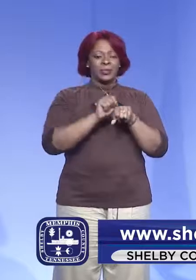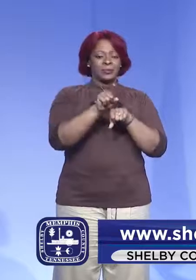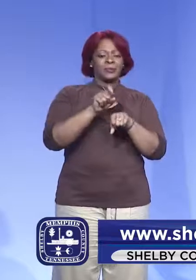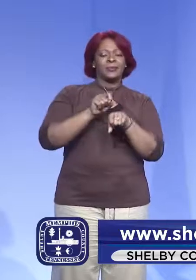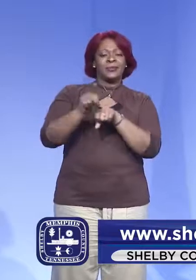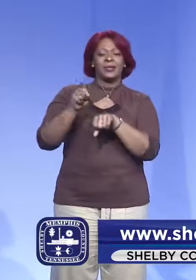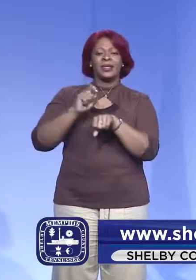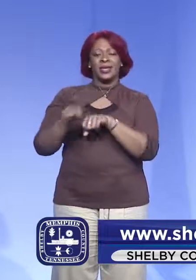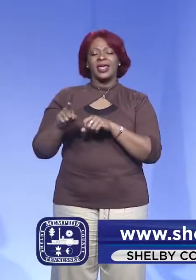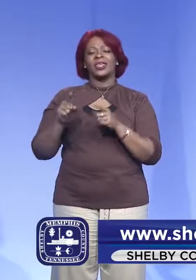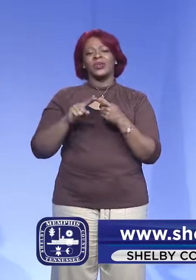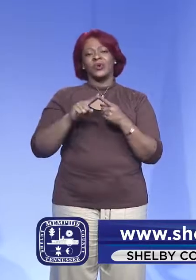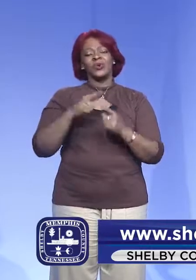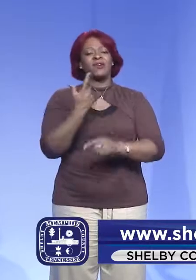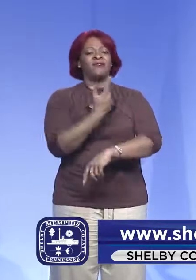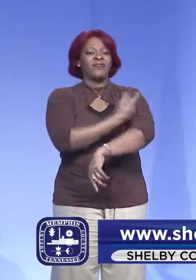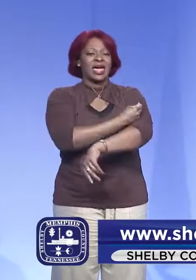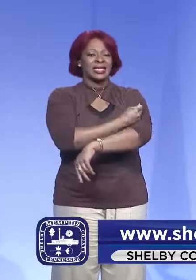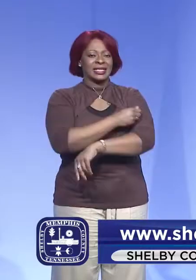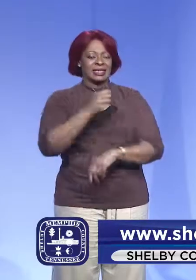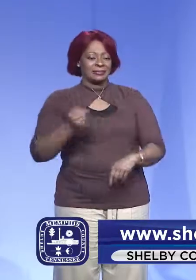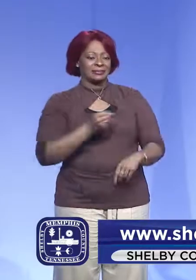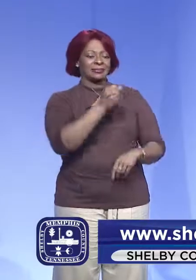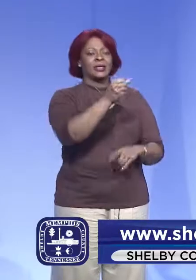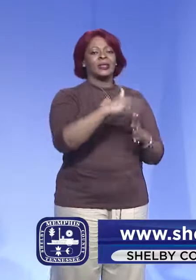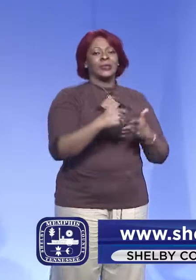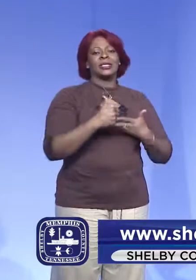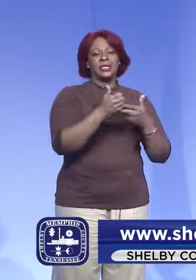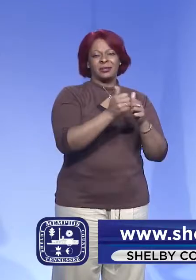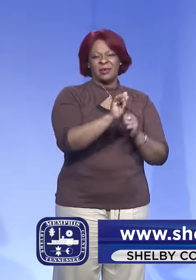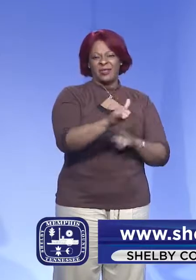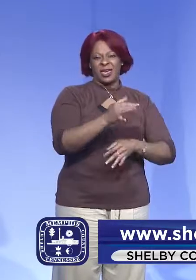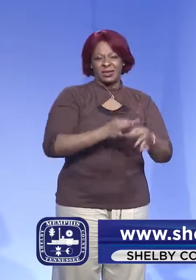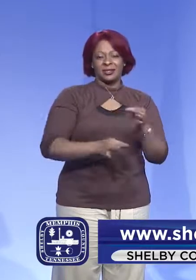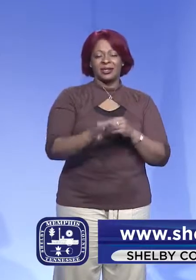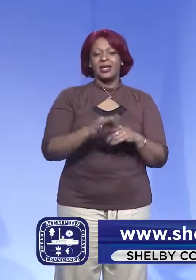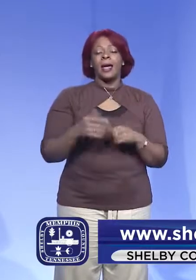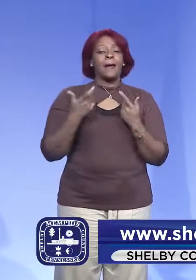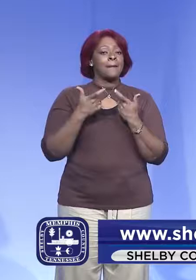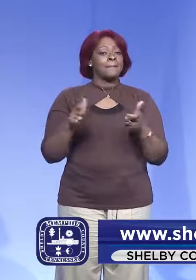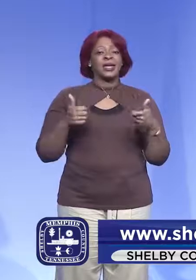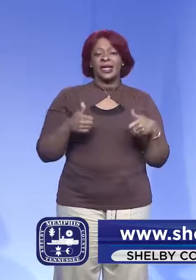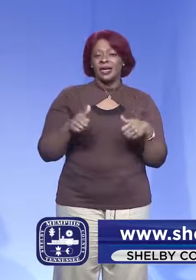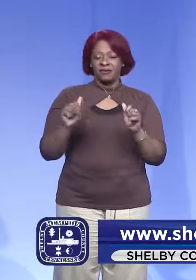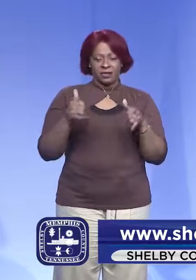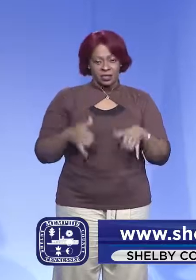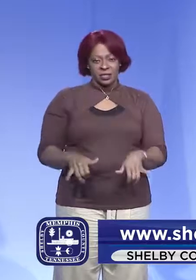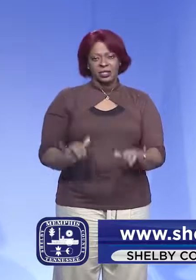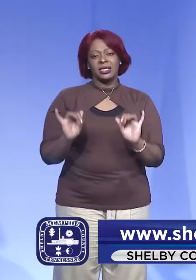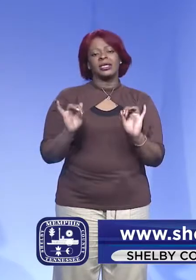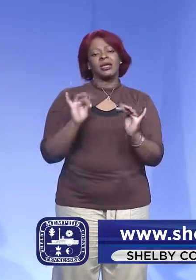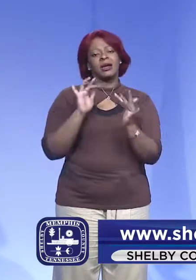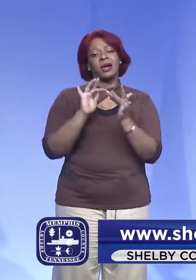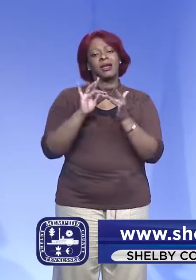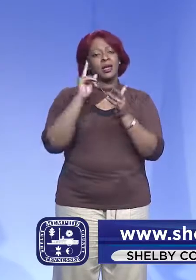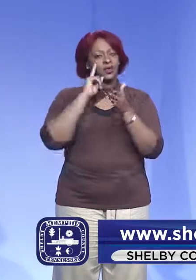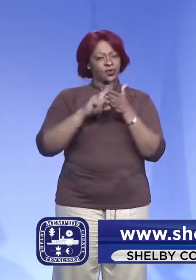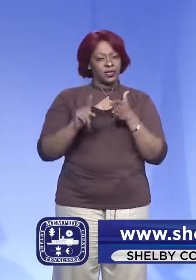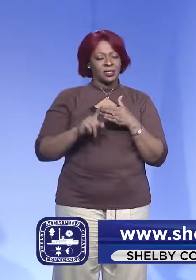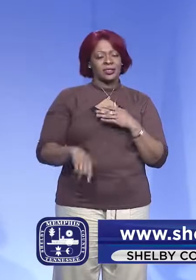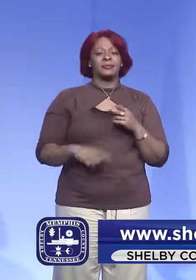assets to vaccine distribution. So our biggest efforts now really are still on contact